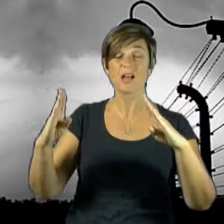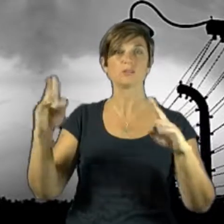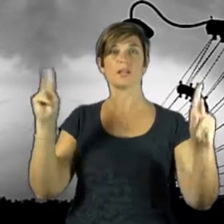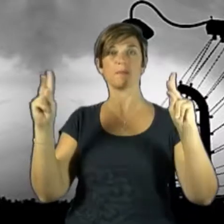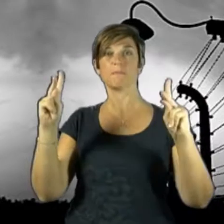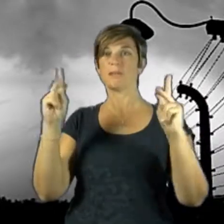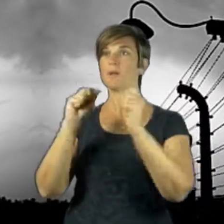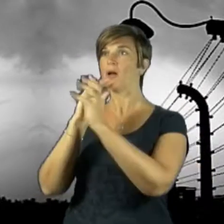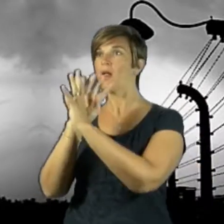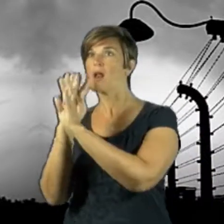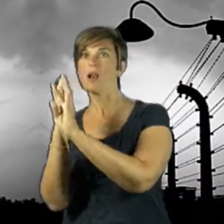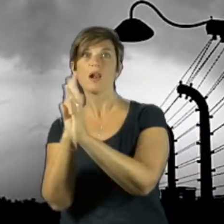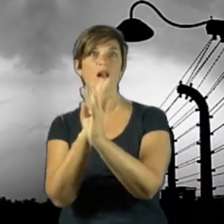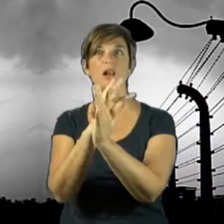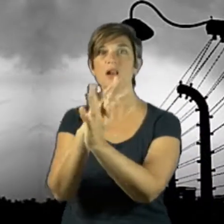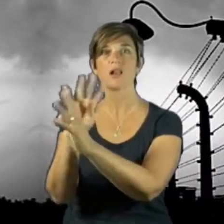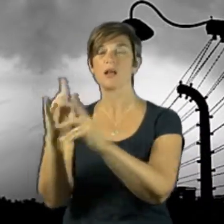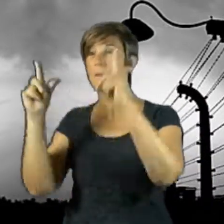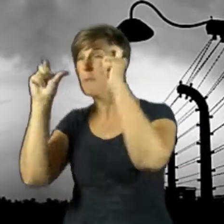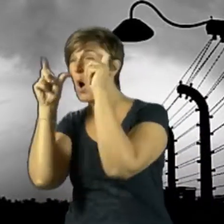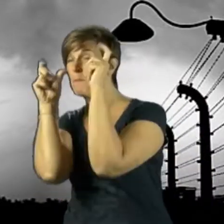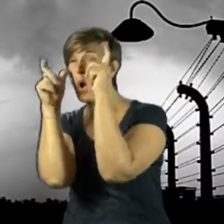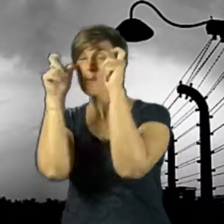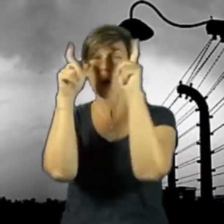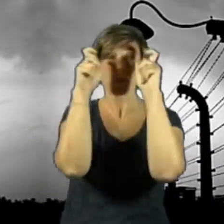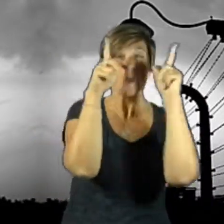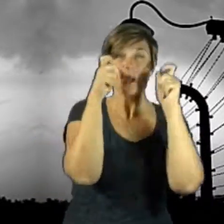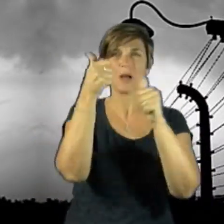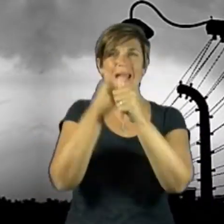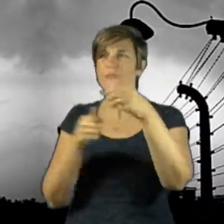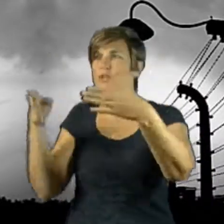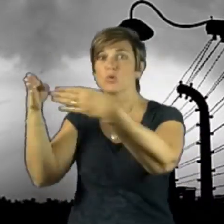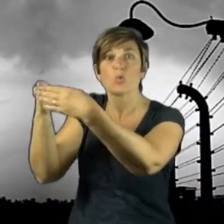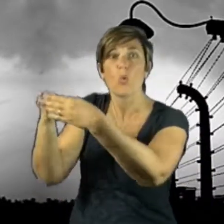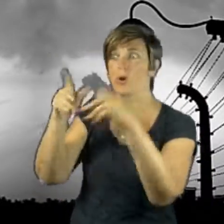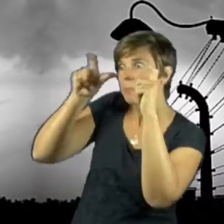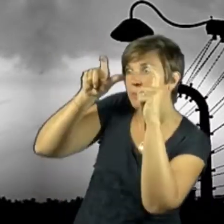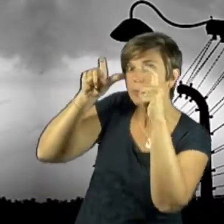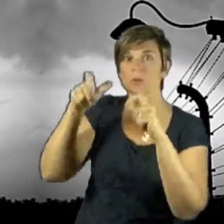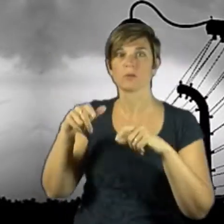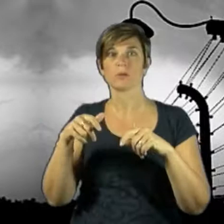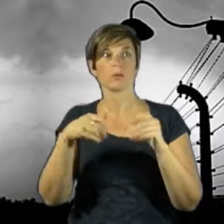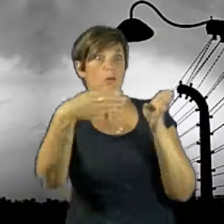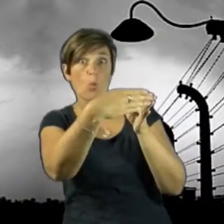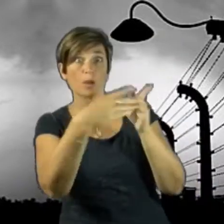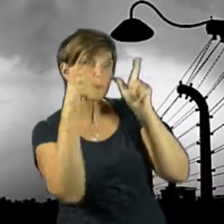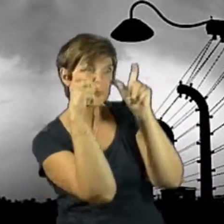People took pictures there of every corner, every plank, everything.